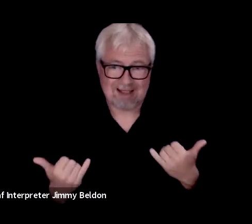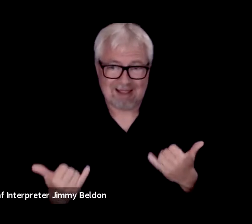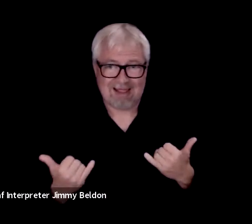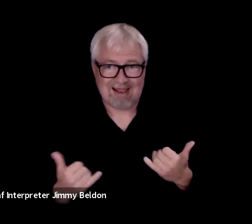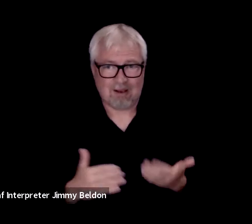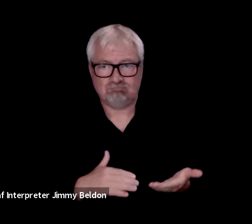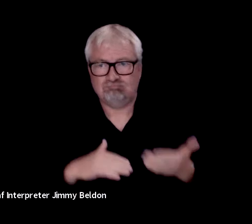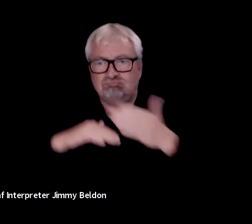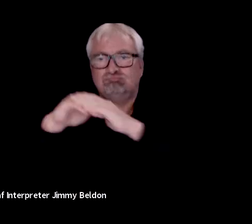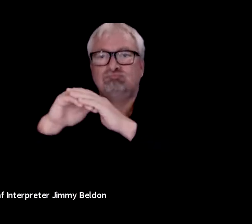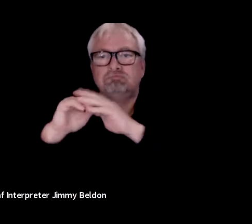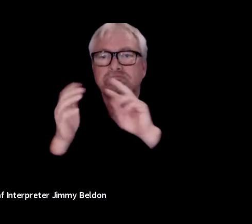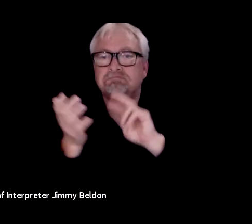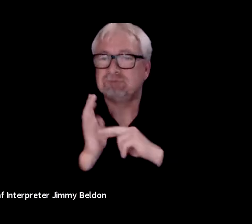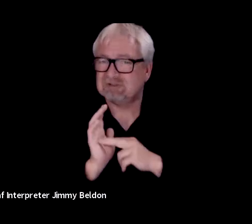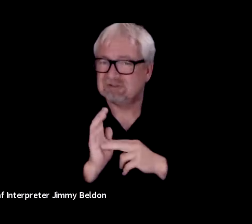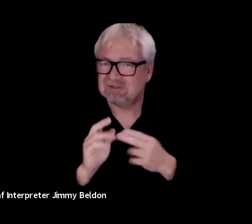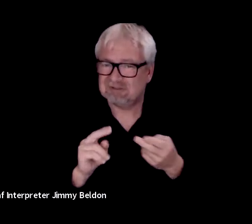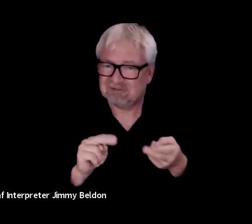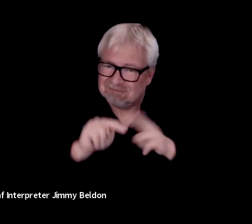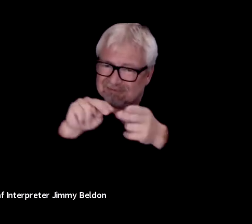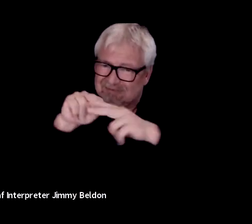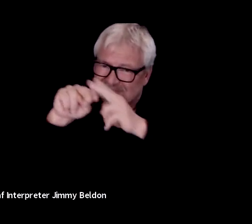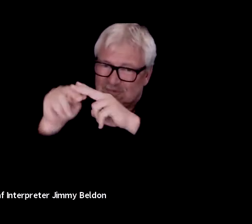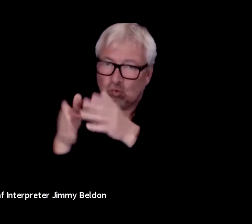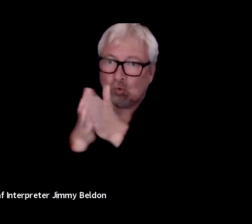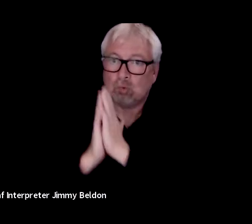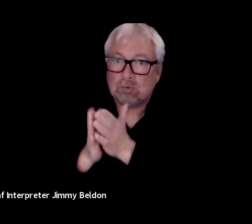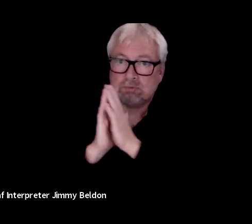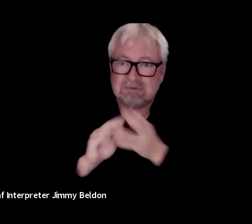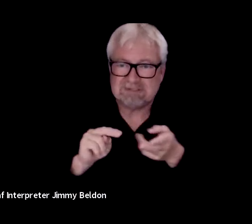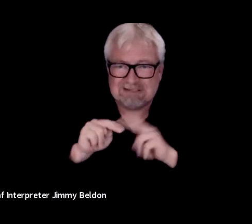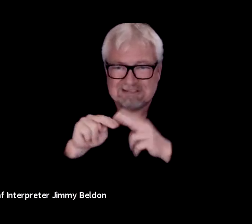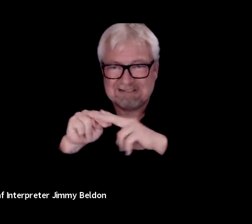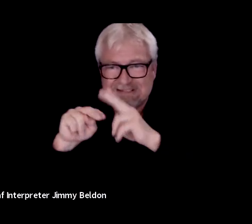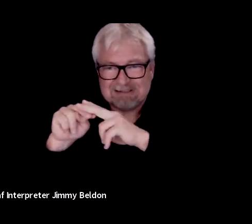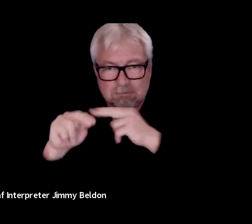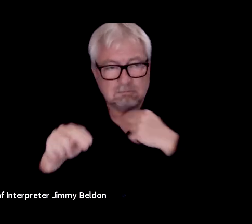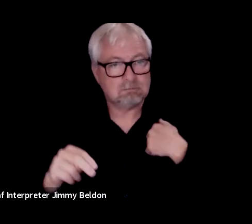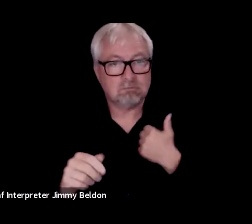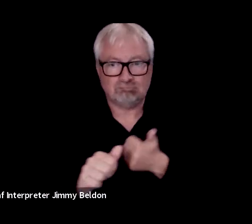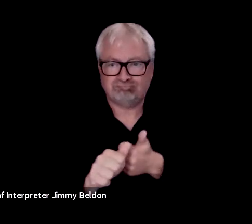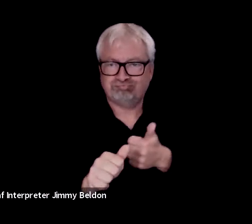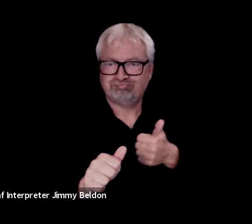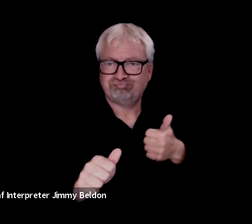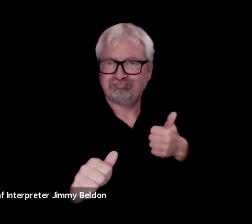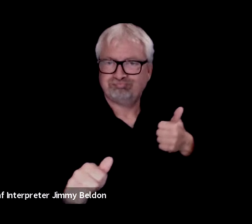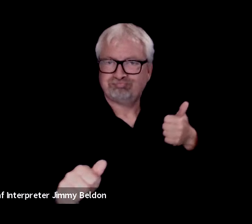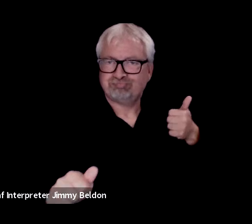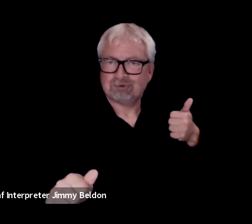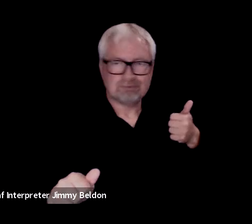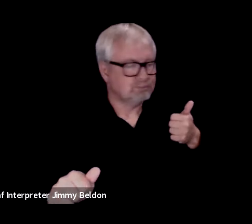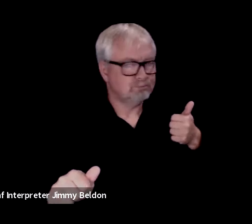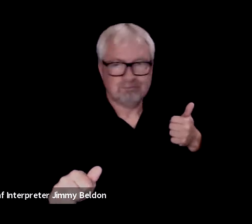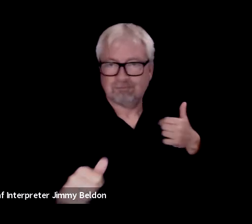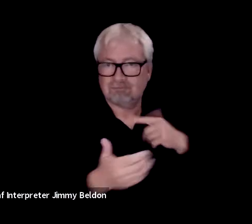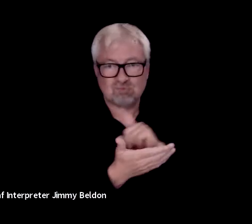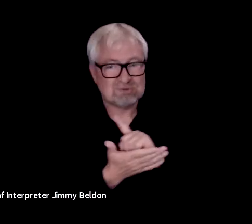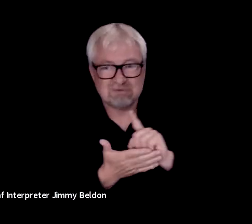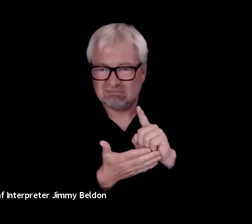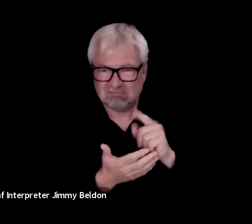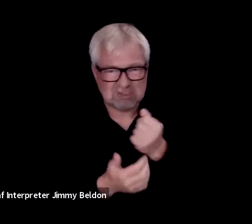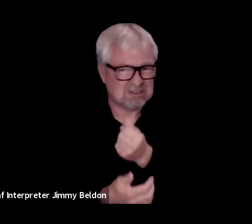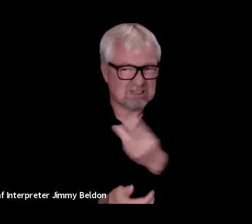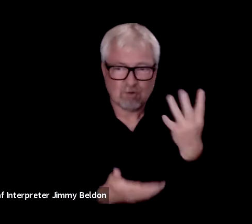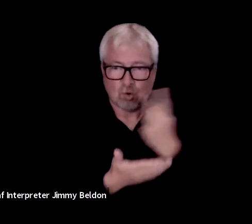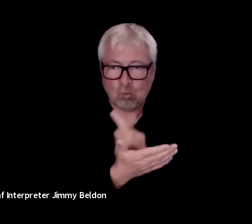back. The Docket app gives Minnesotans a faster digital option to access their immunization history in MIC. In fact, I've